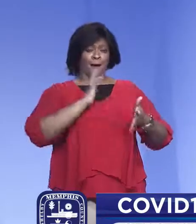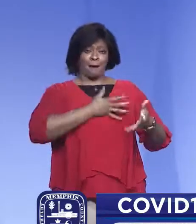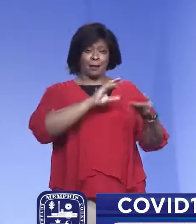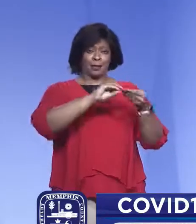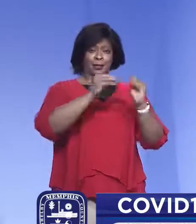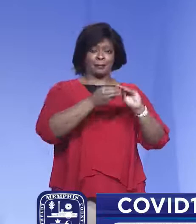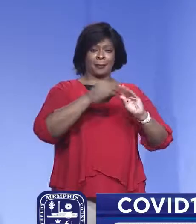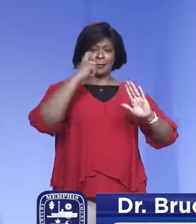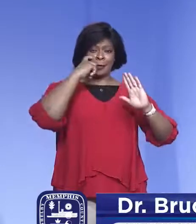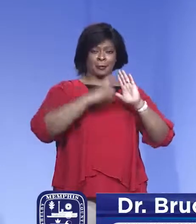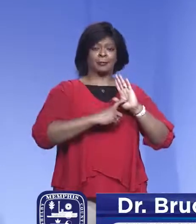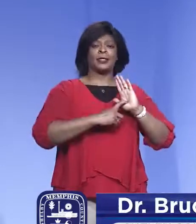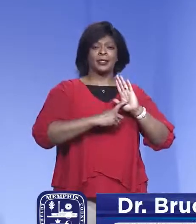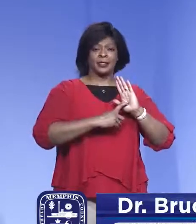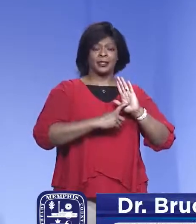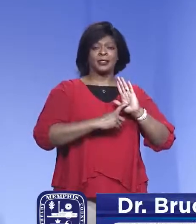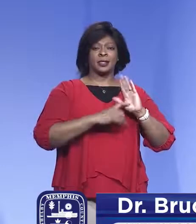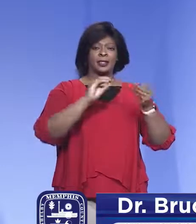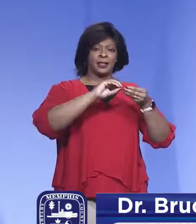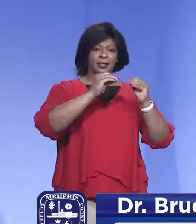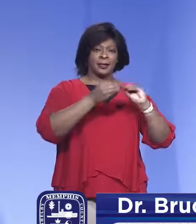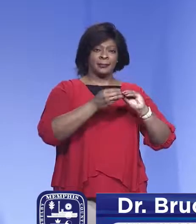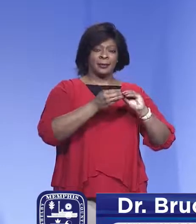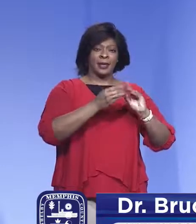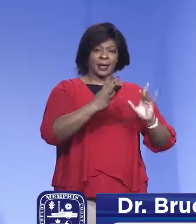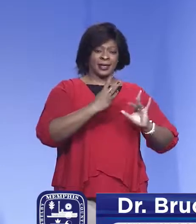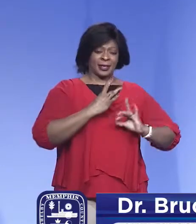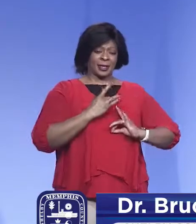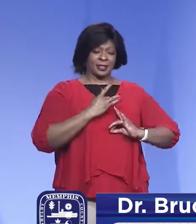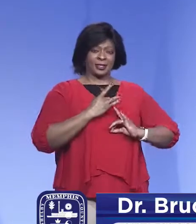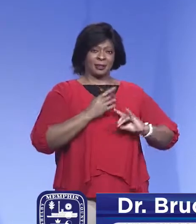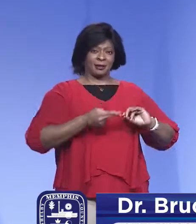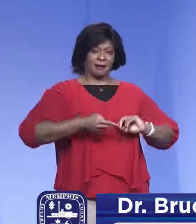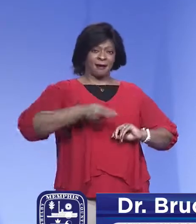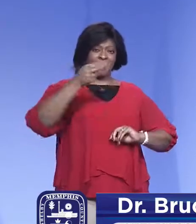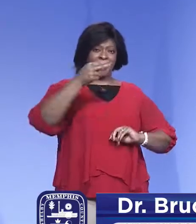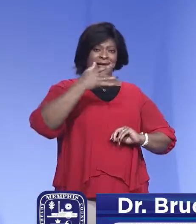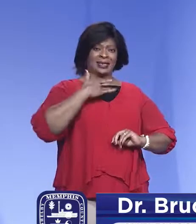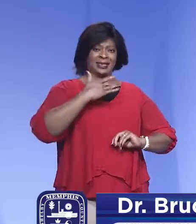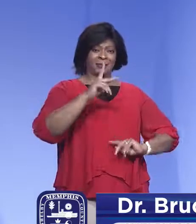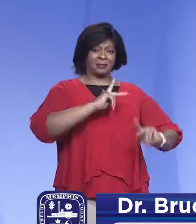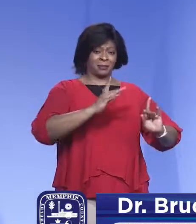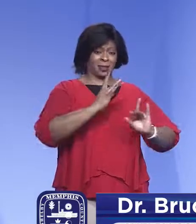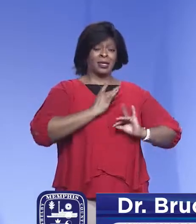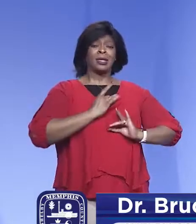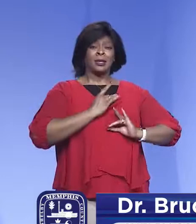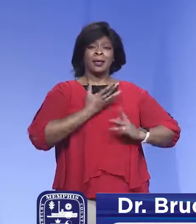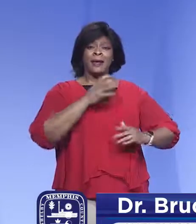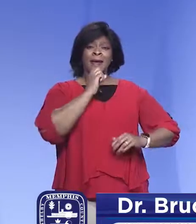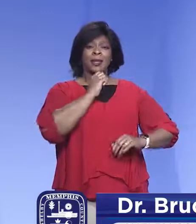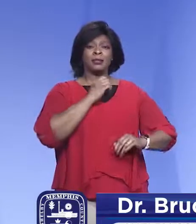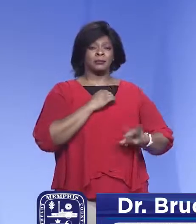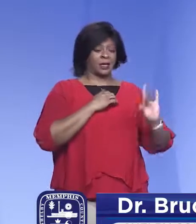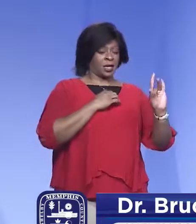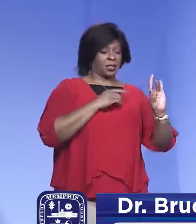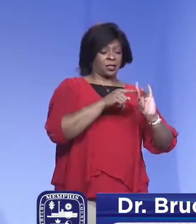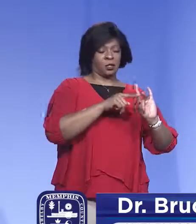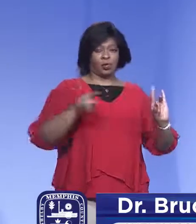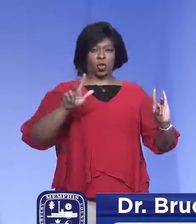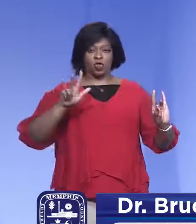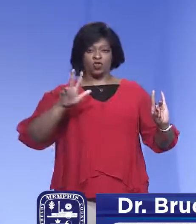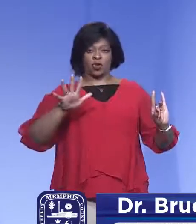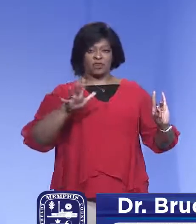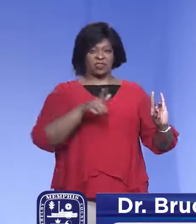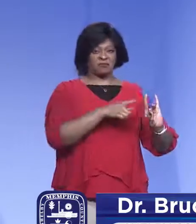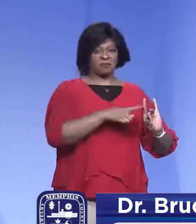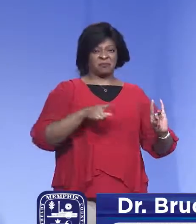we see that the number of cases are higher among people 18 to 35